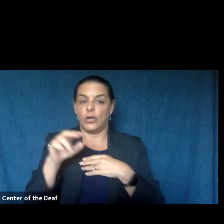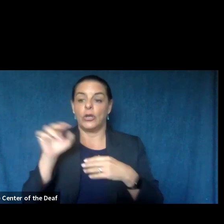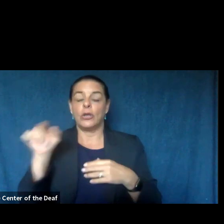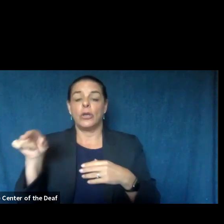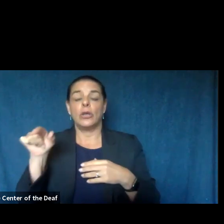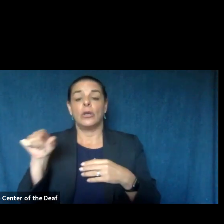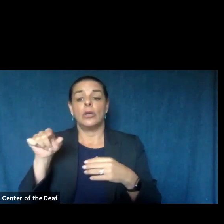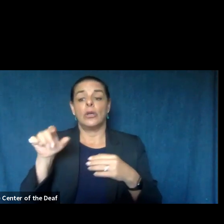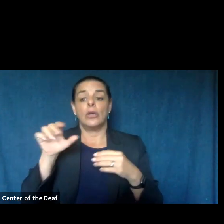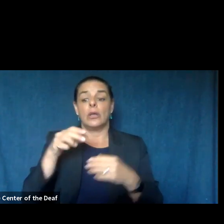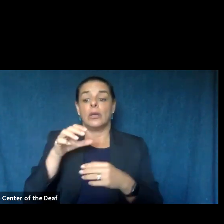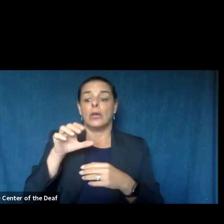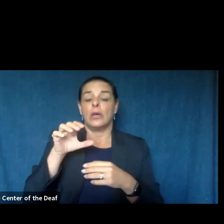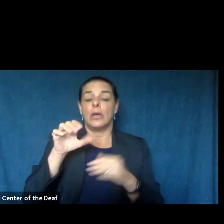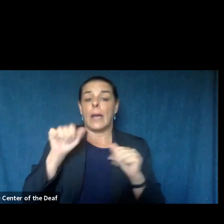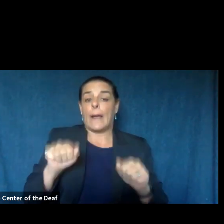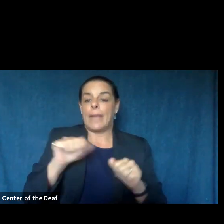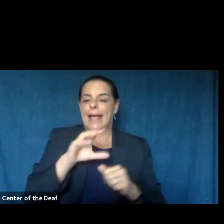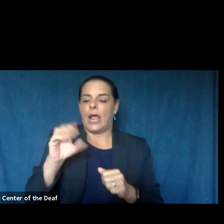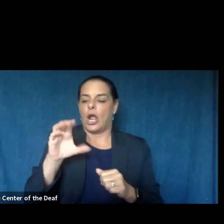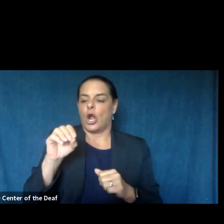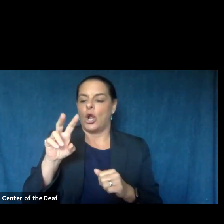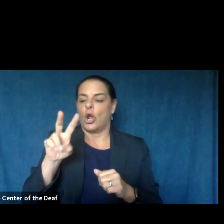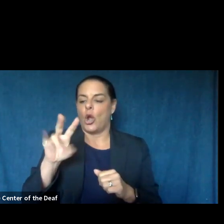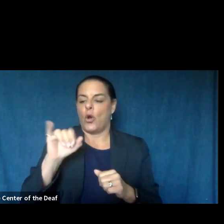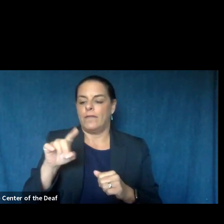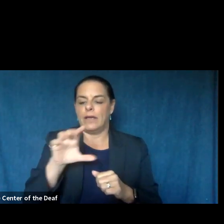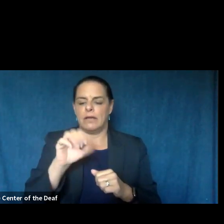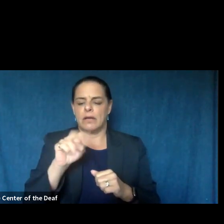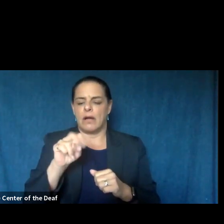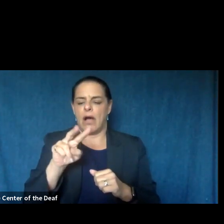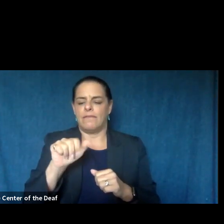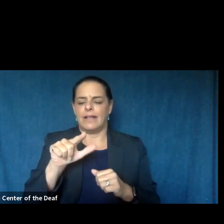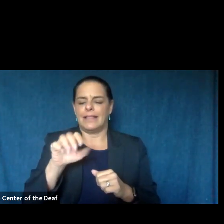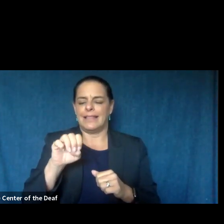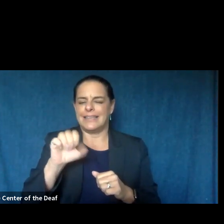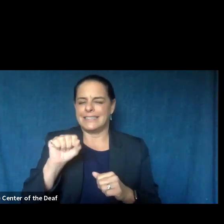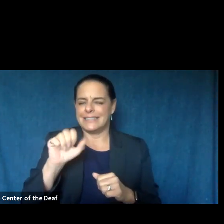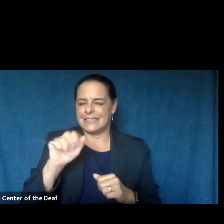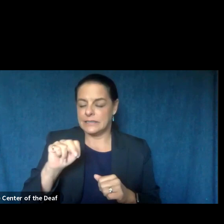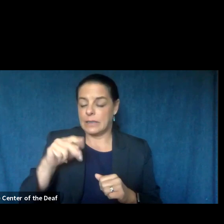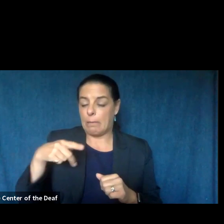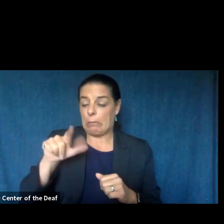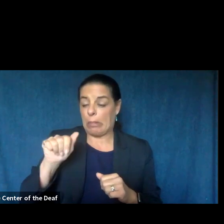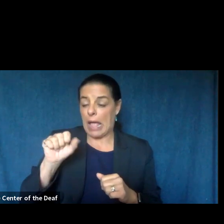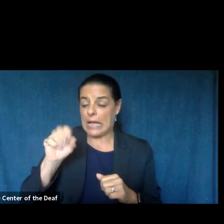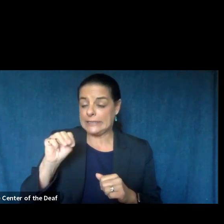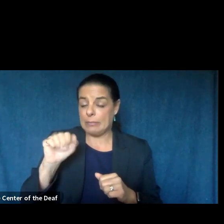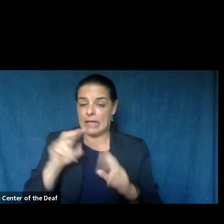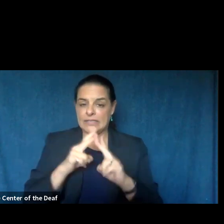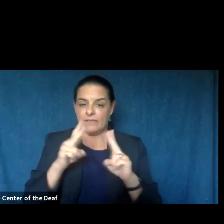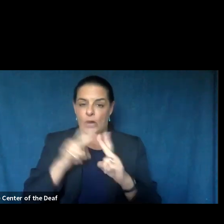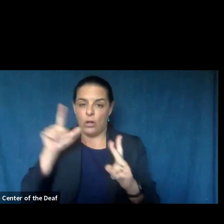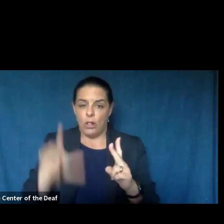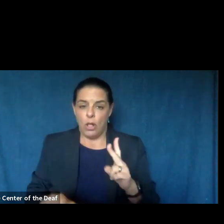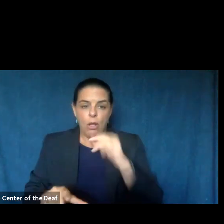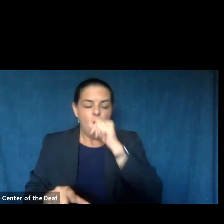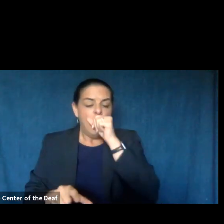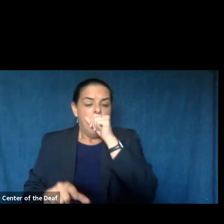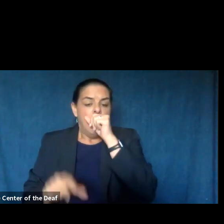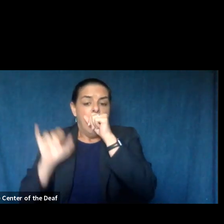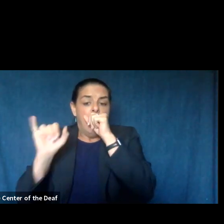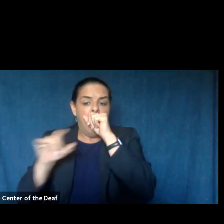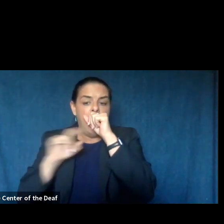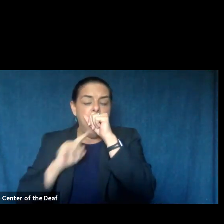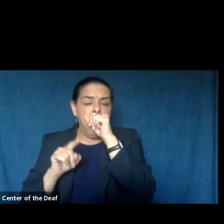capacity and COVID convalescent plasma volumes are extremely low. This is an opportunity for me and for the media to help